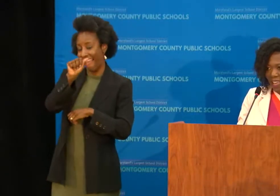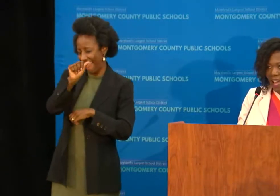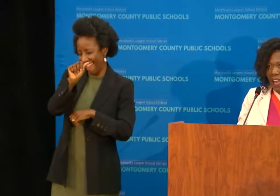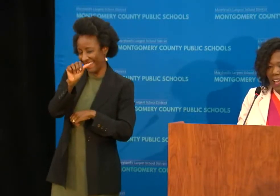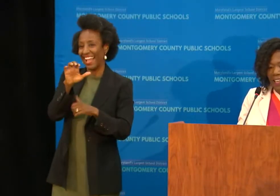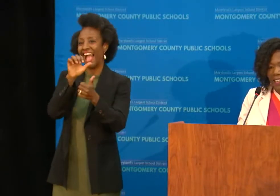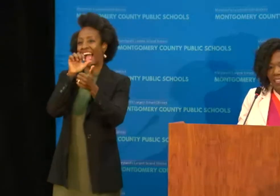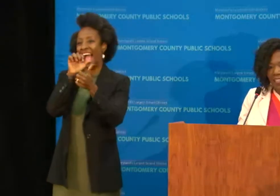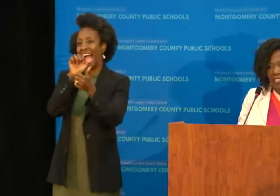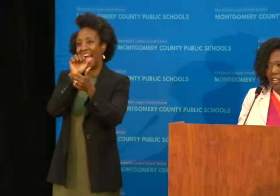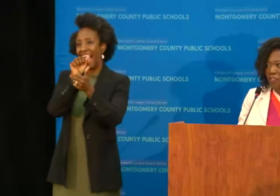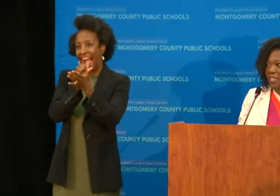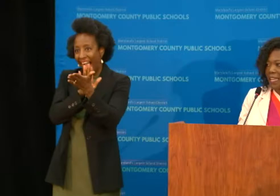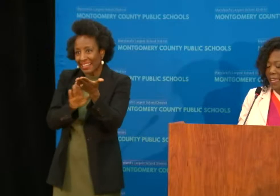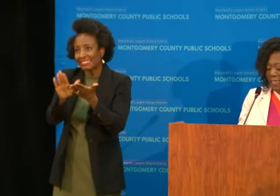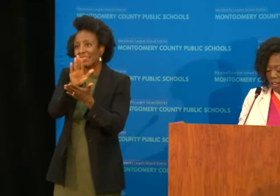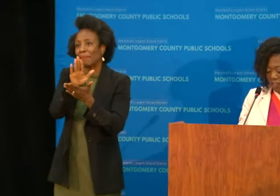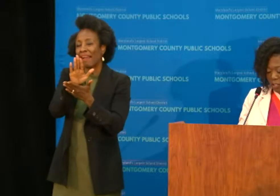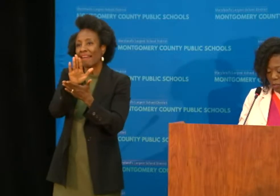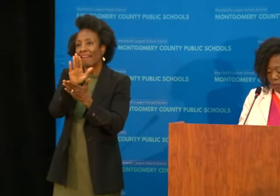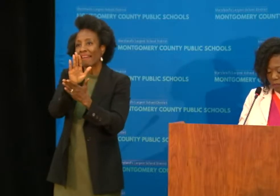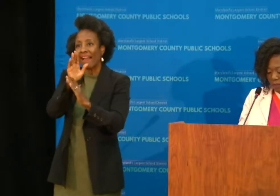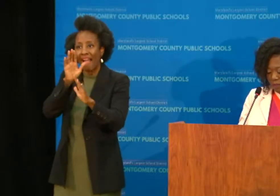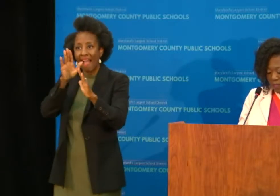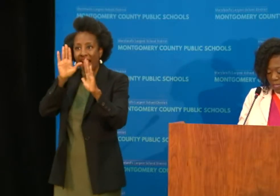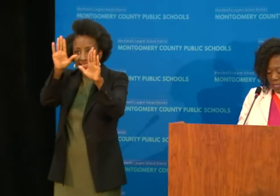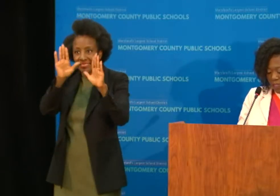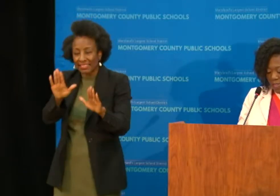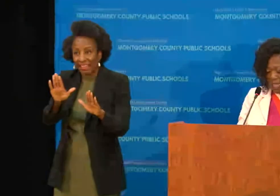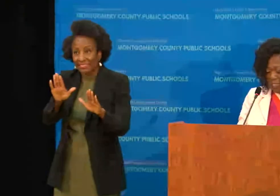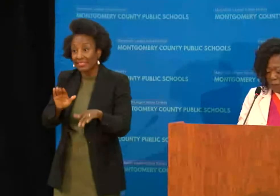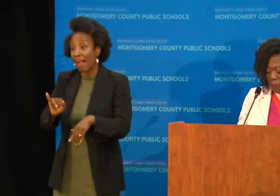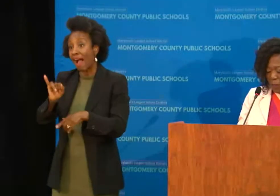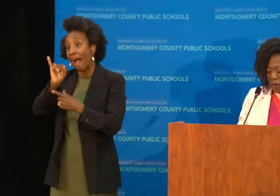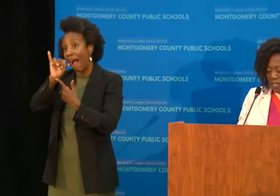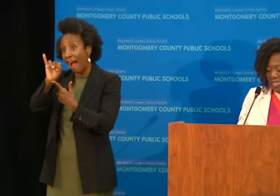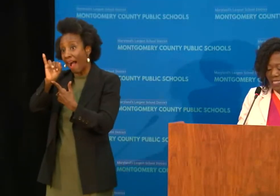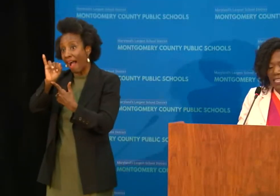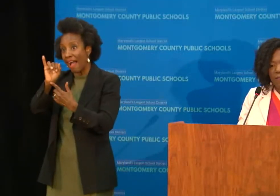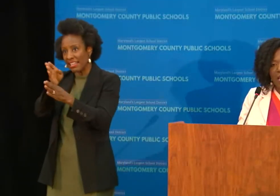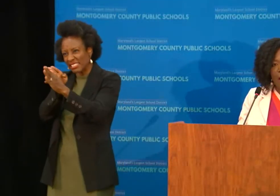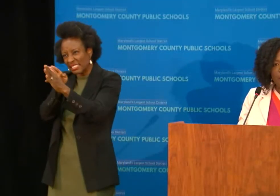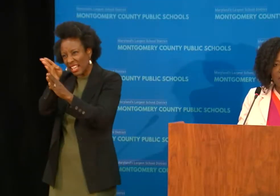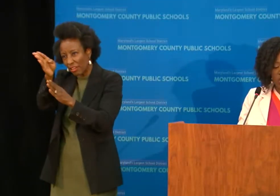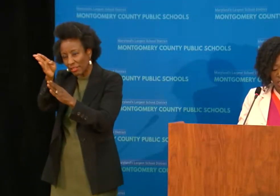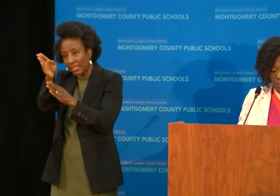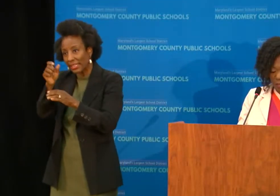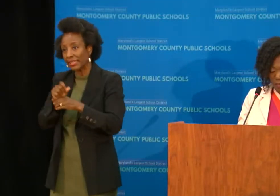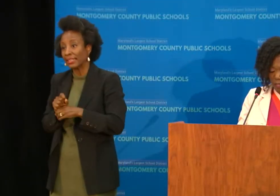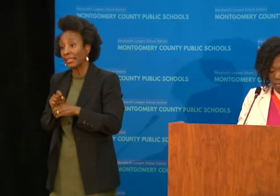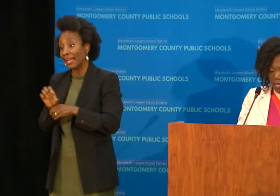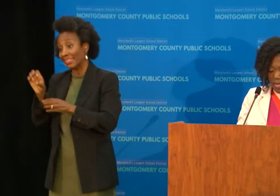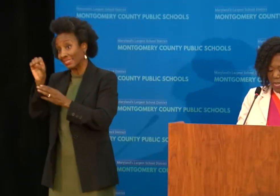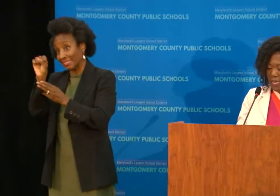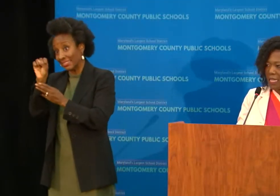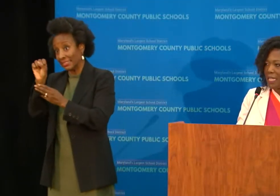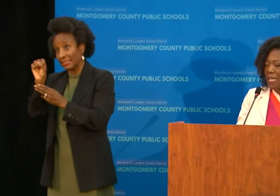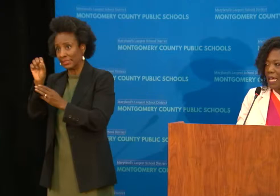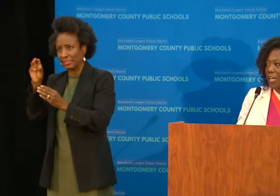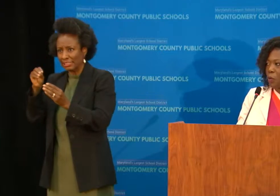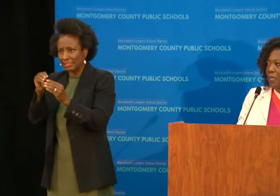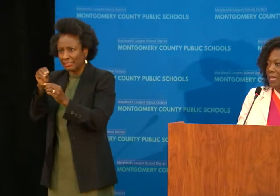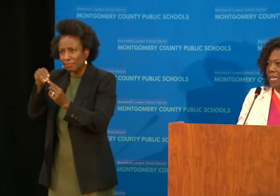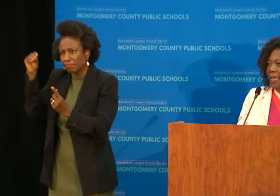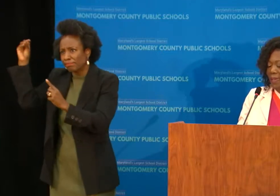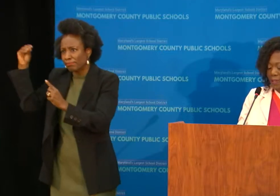excellence. I, integrity and character. The S for spirited and safe competition. And